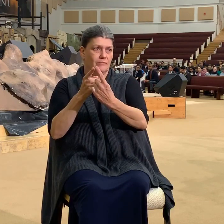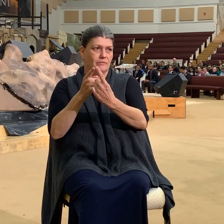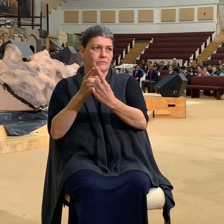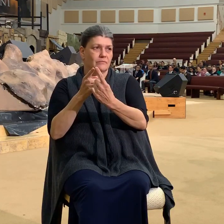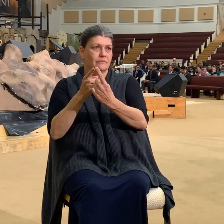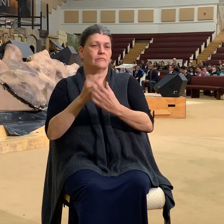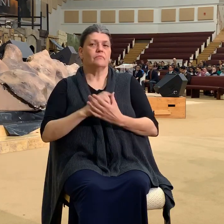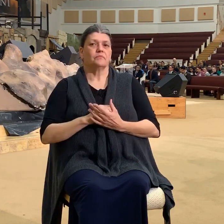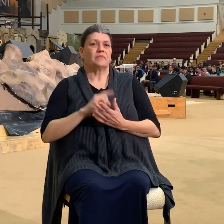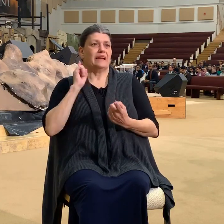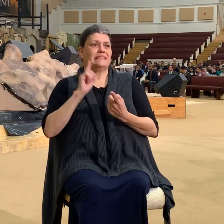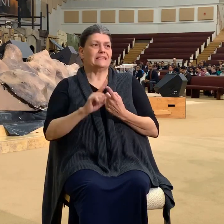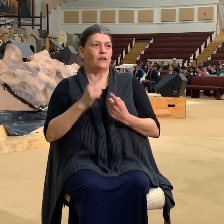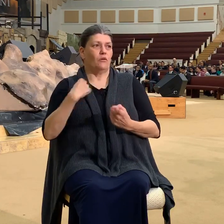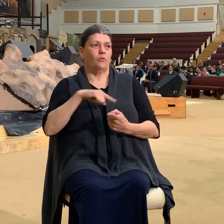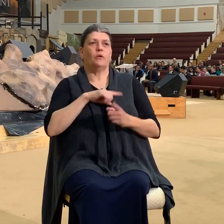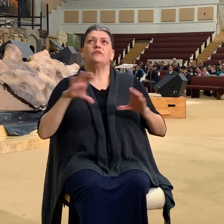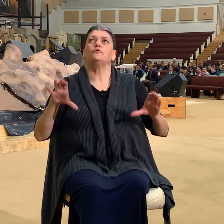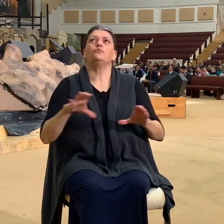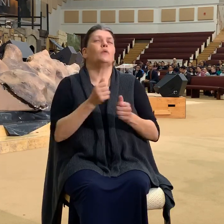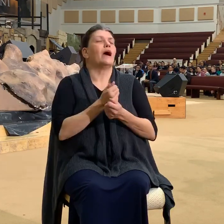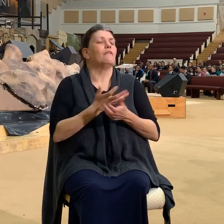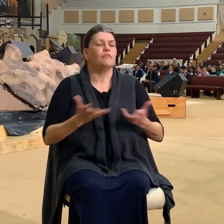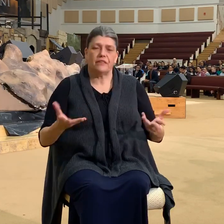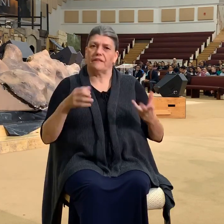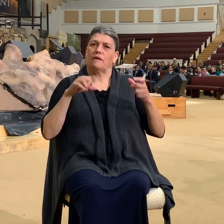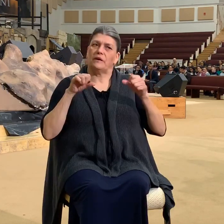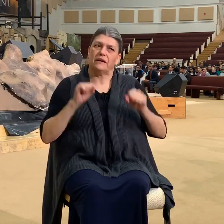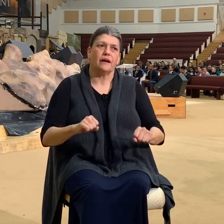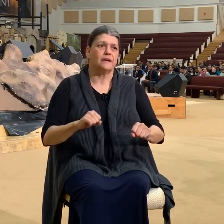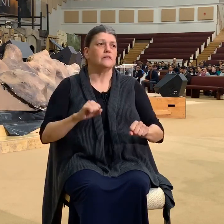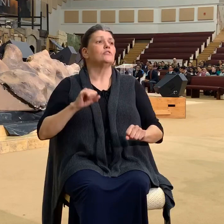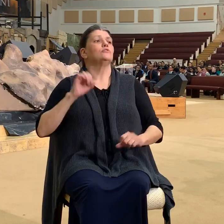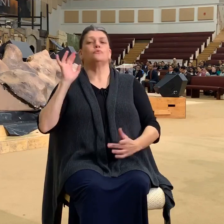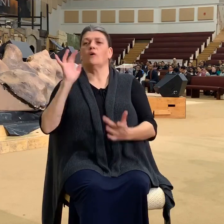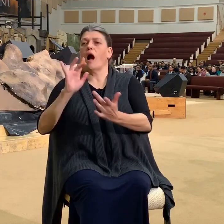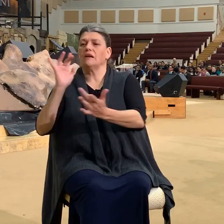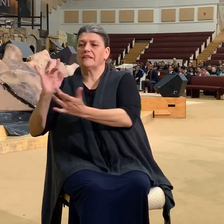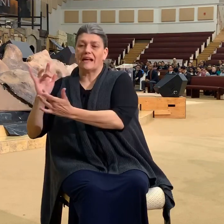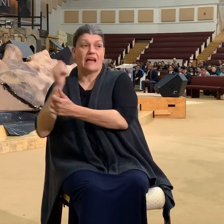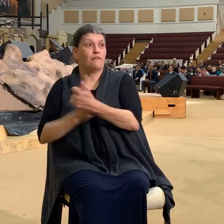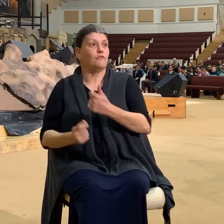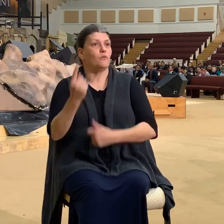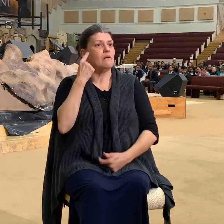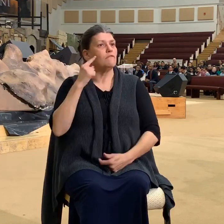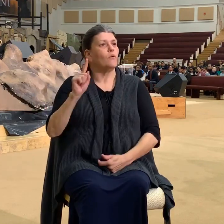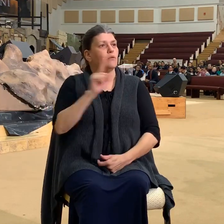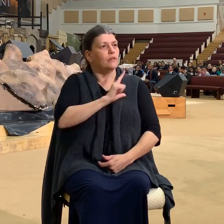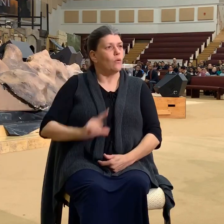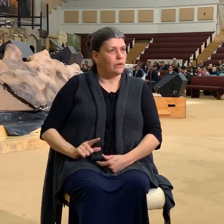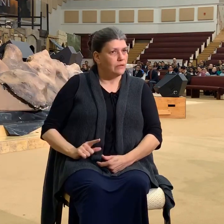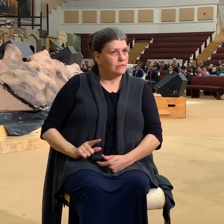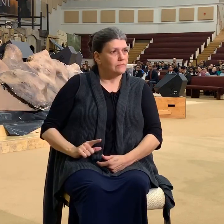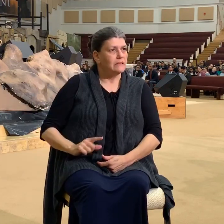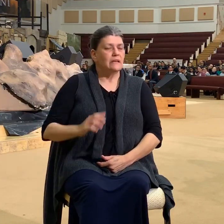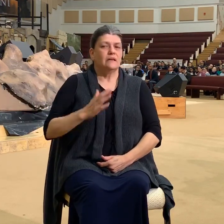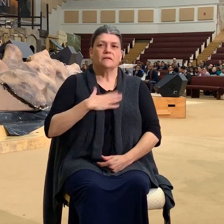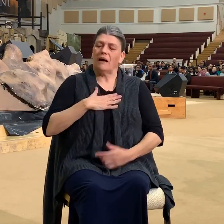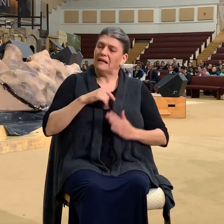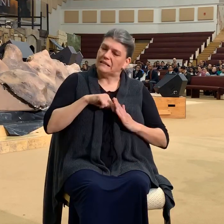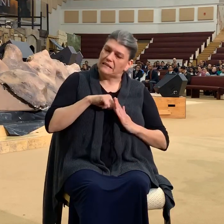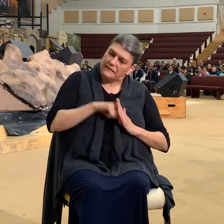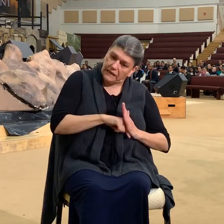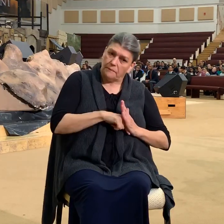until we do everything that we can to reach everyone for the Lord. It's my deep and I believe